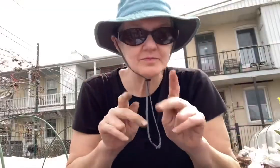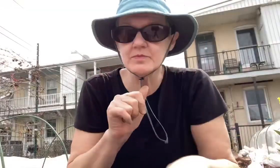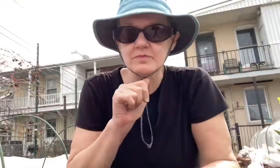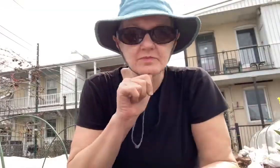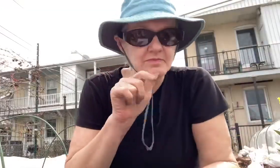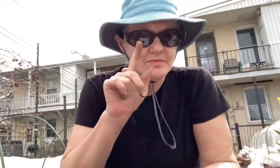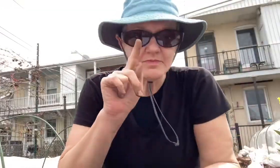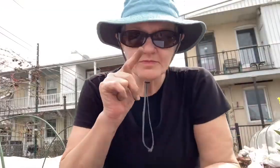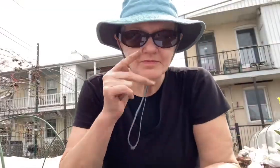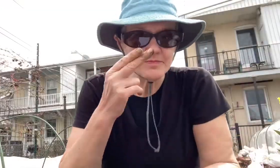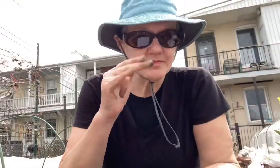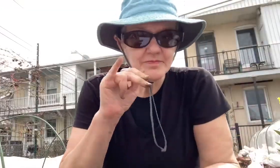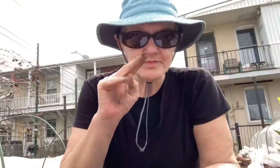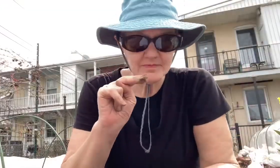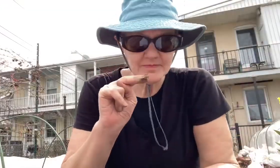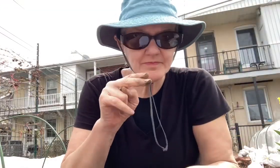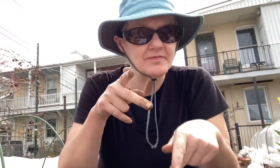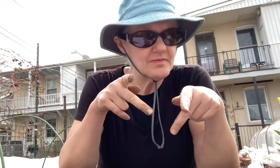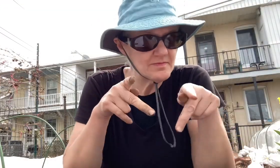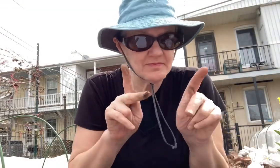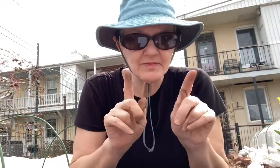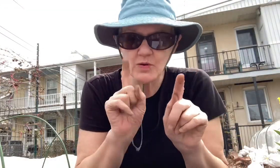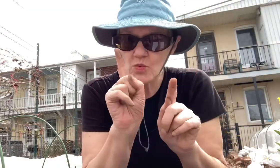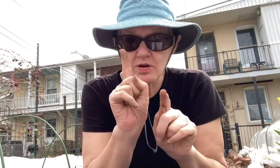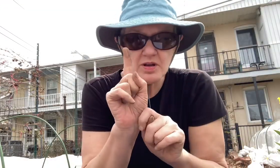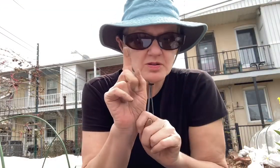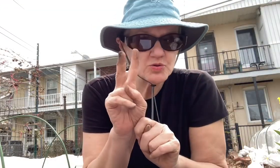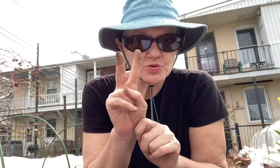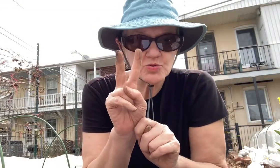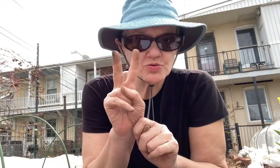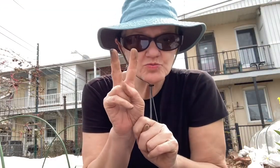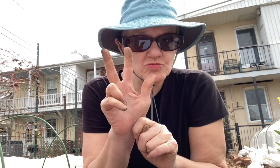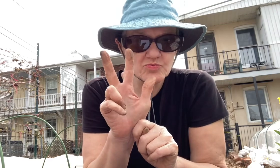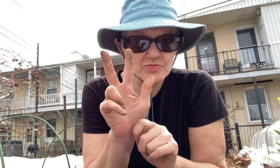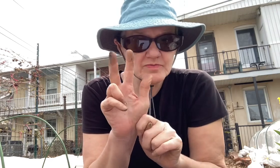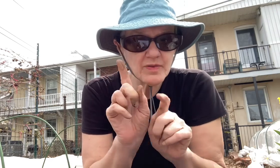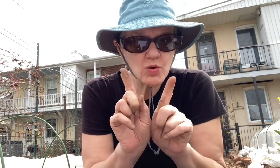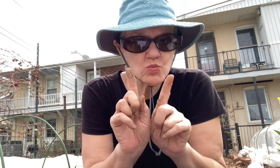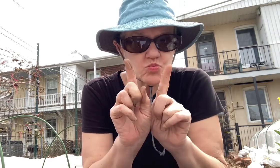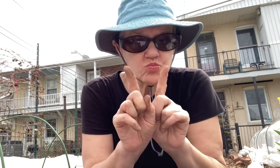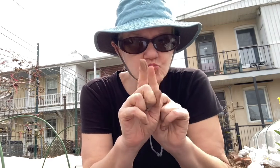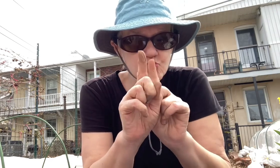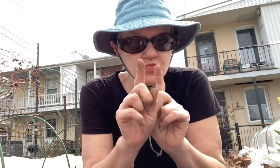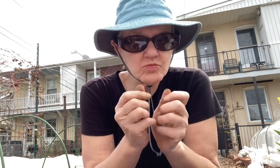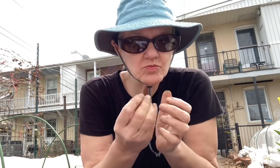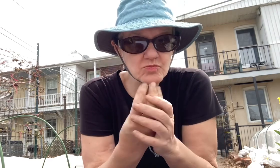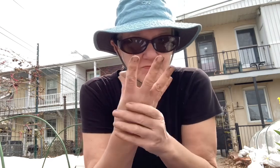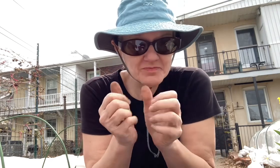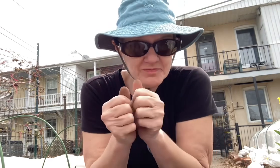Now, some people don't thin their beets. They let 1, 2, or even 3 beets come up together.